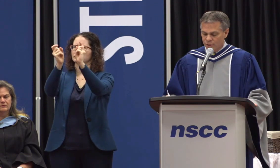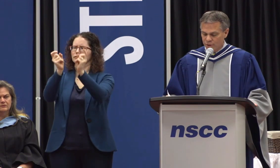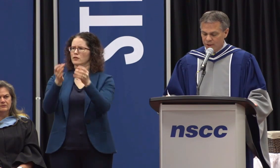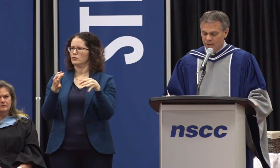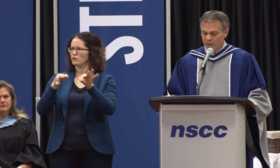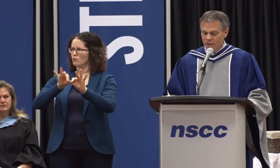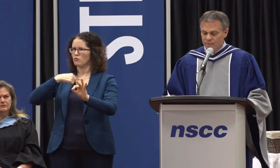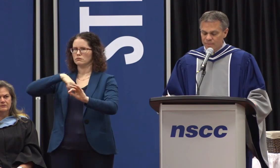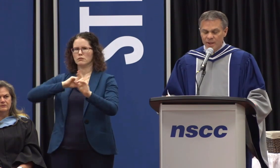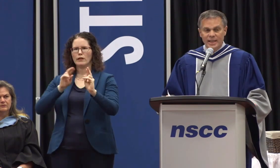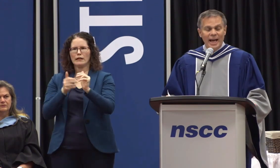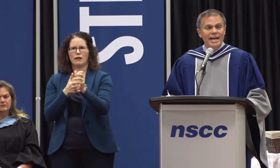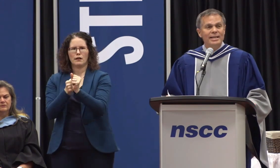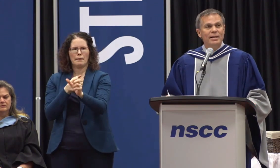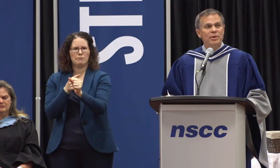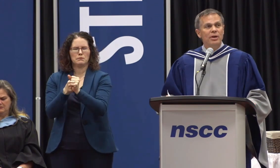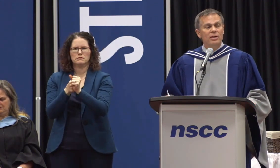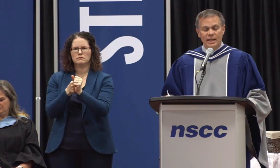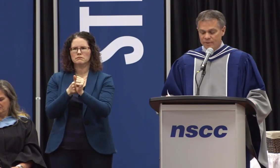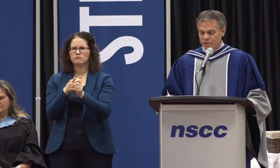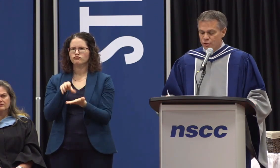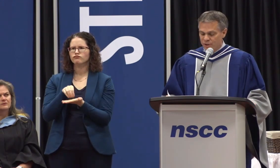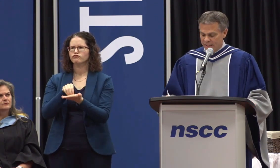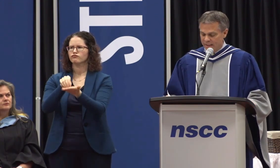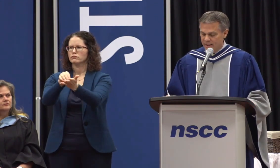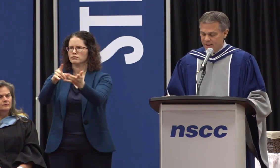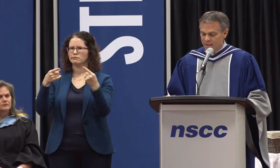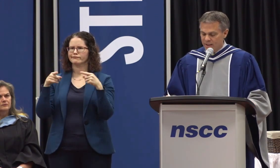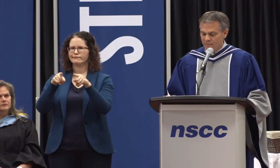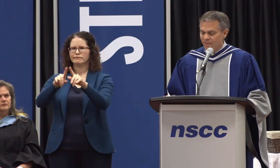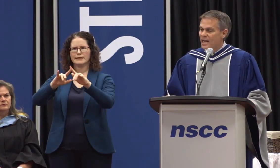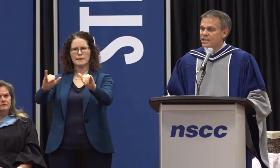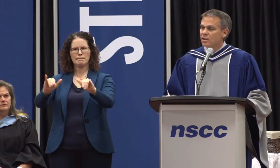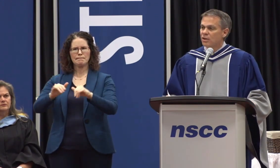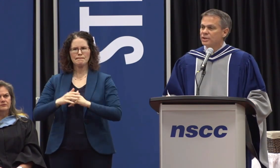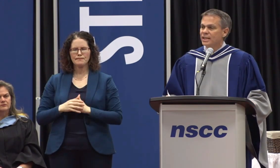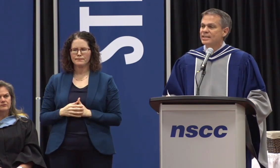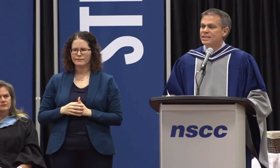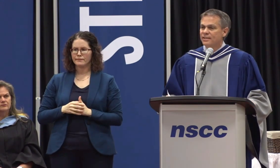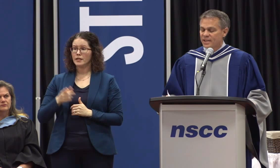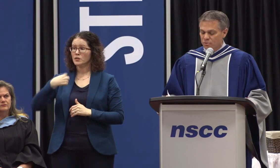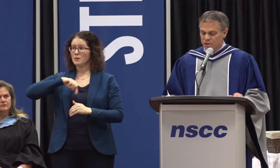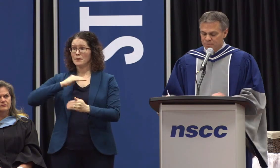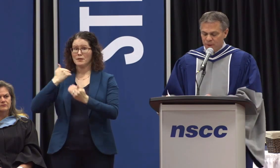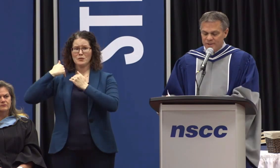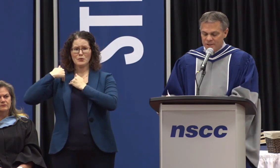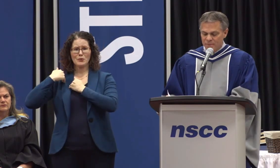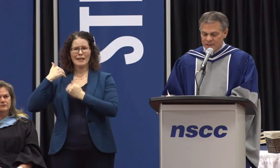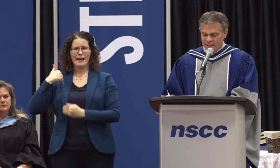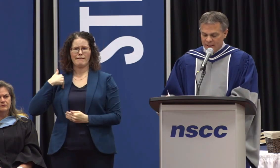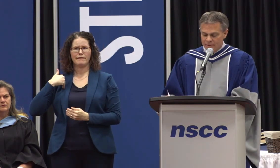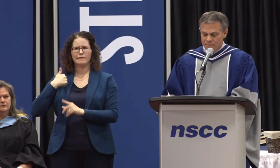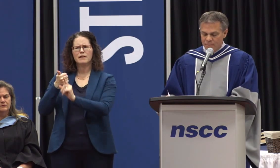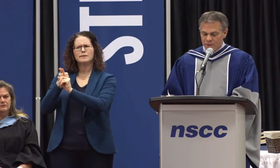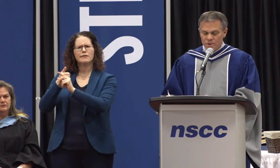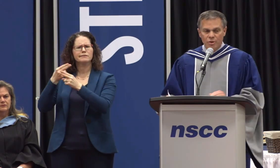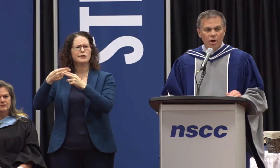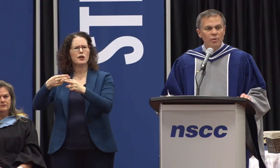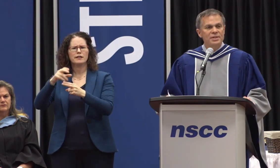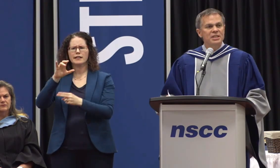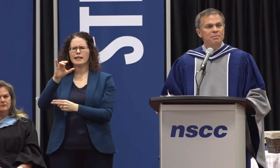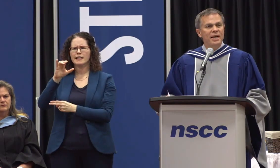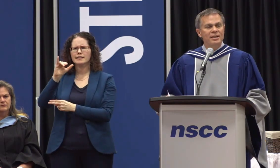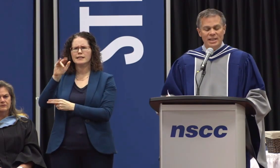continuously learn." He added that we all have a duty. In fact, he called it a civic responsibility